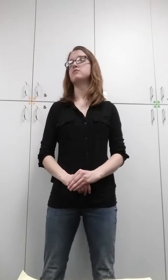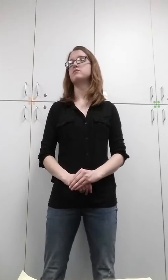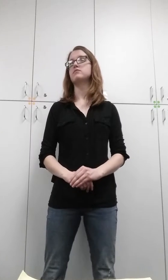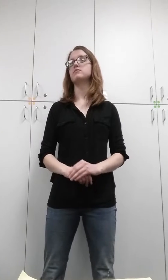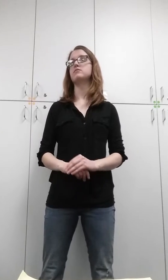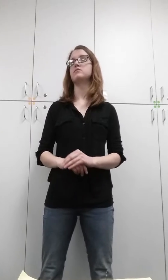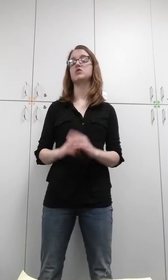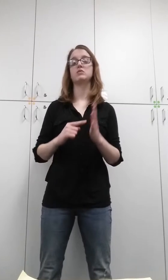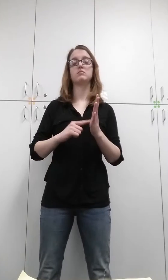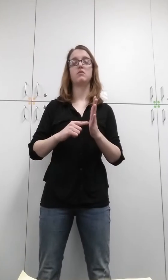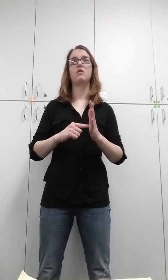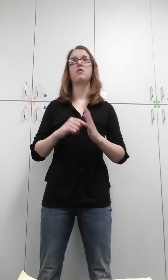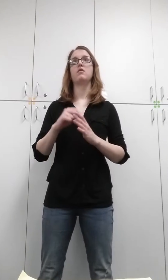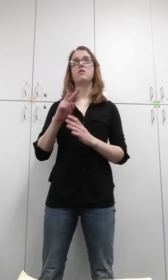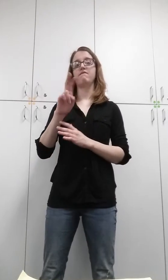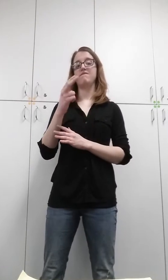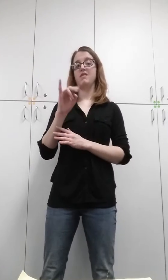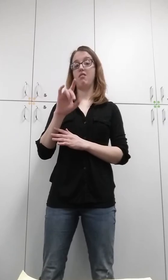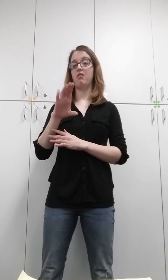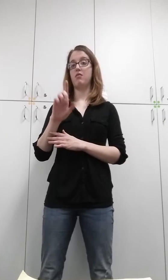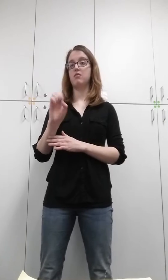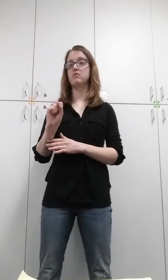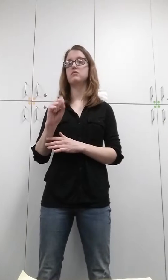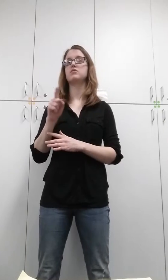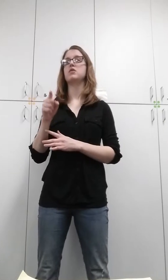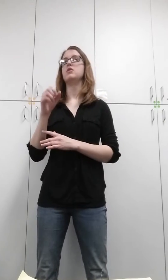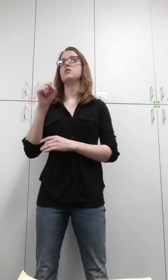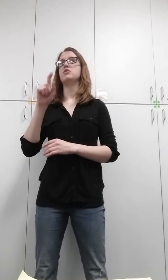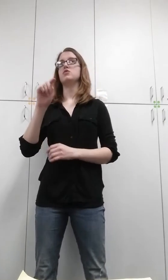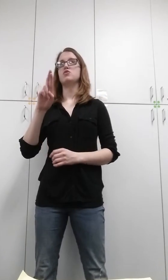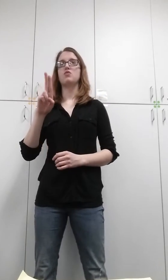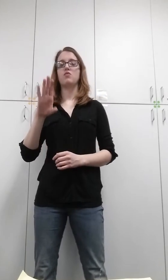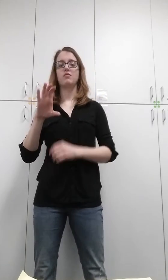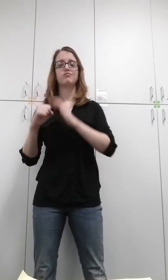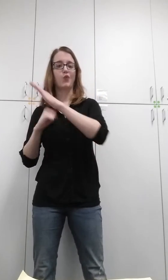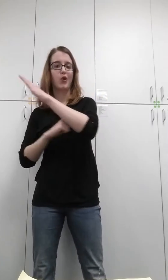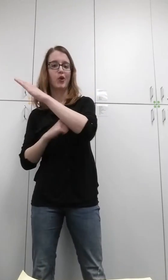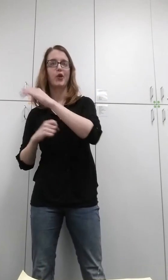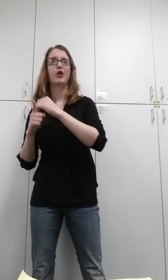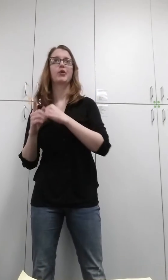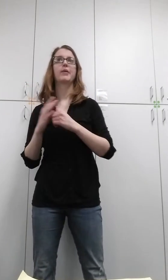has required a new ordinance on personal vehicles.